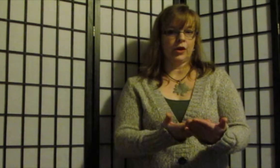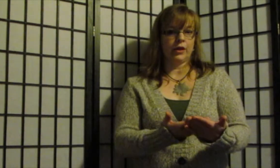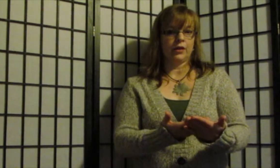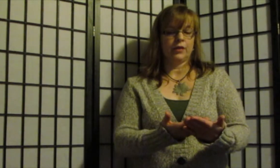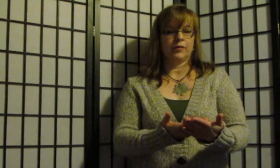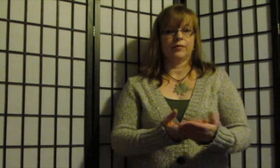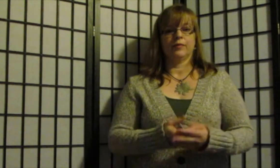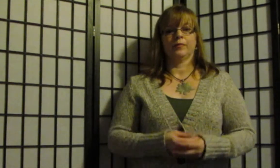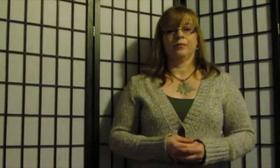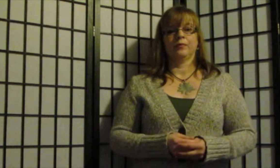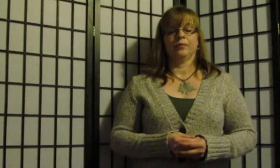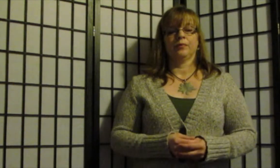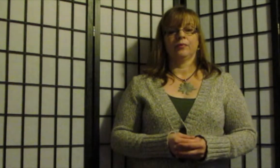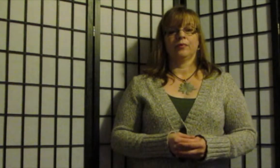Good.